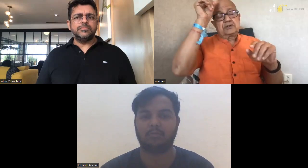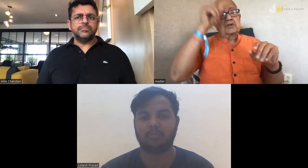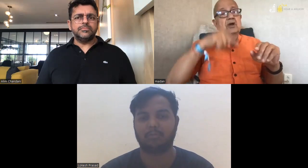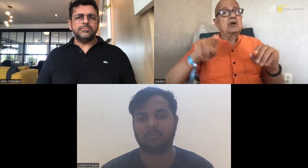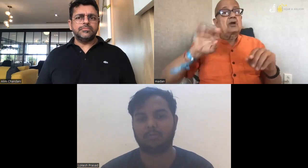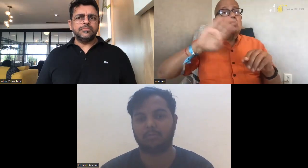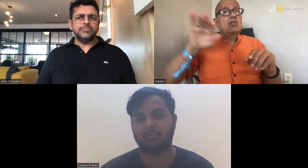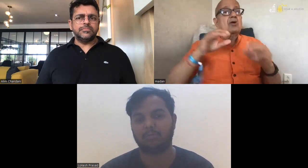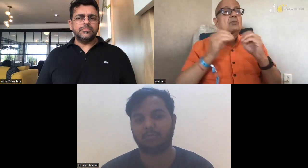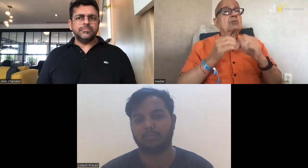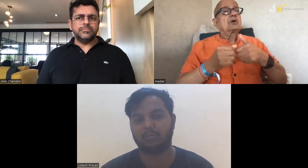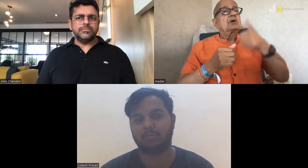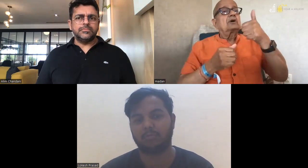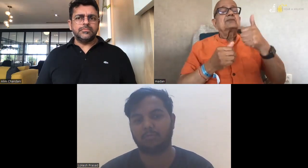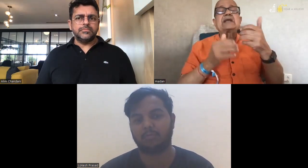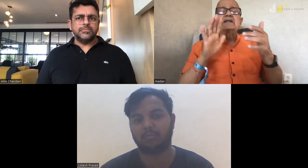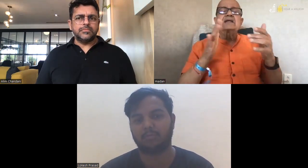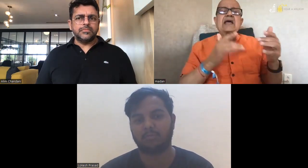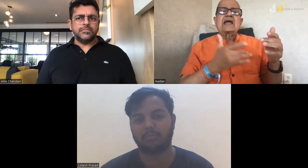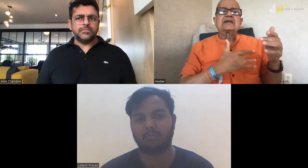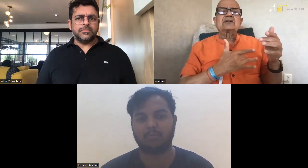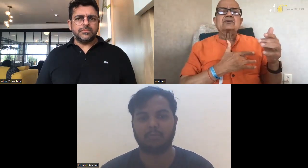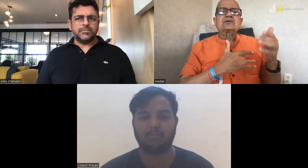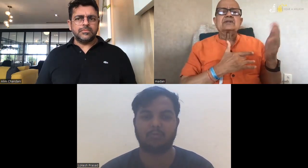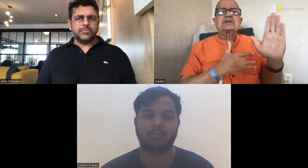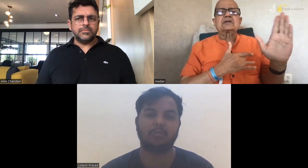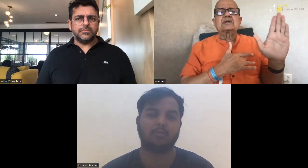My name is Lokesh